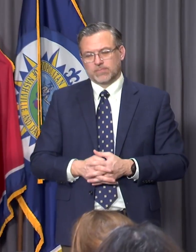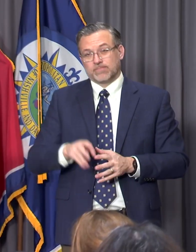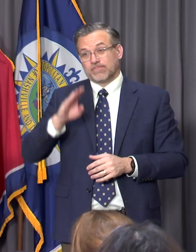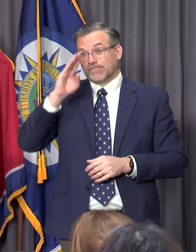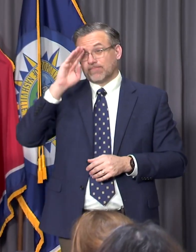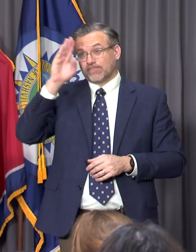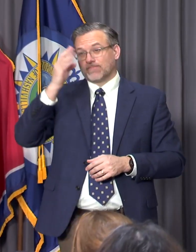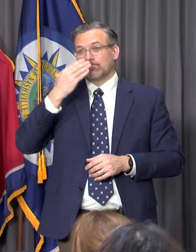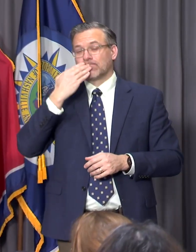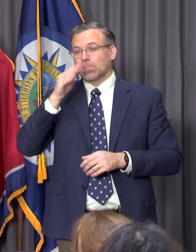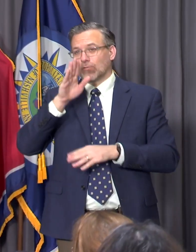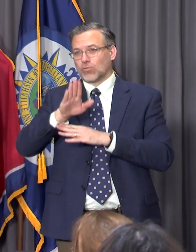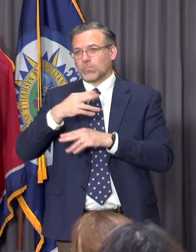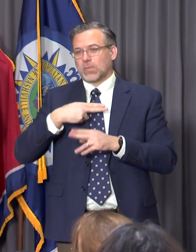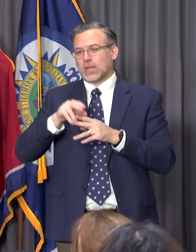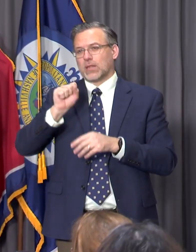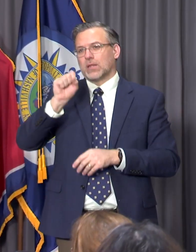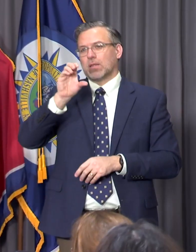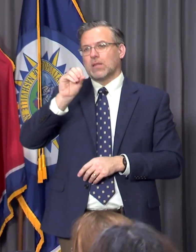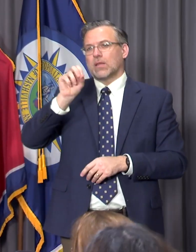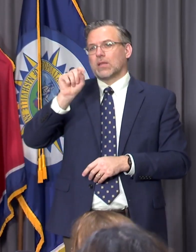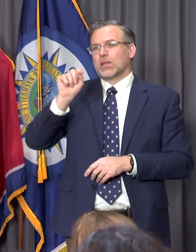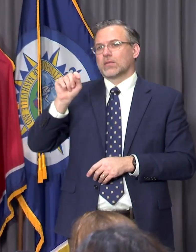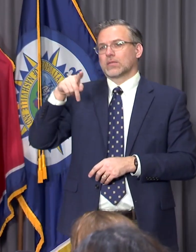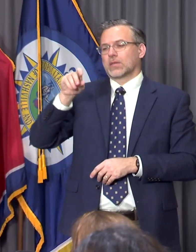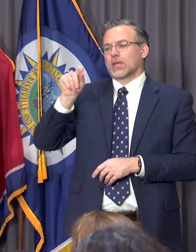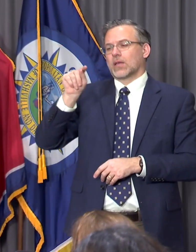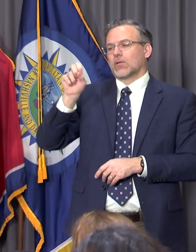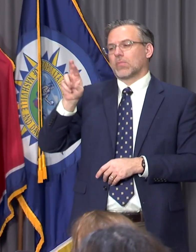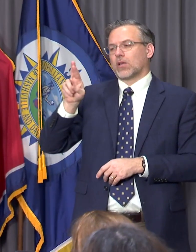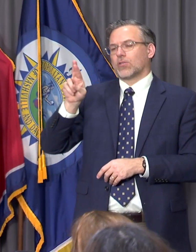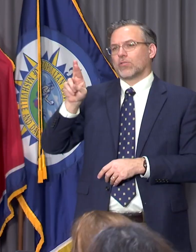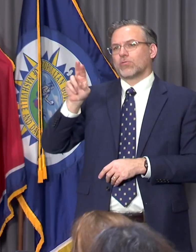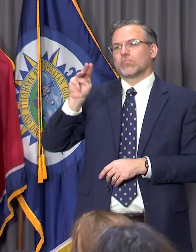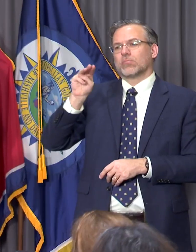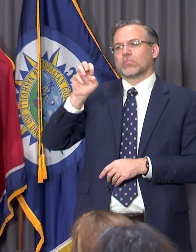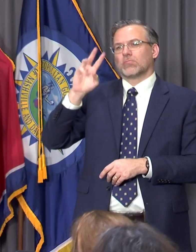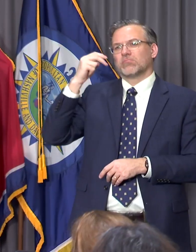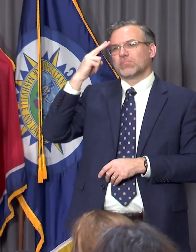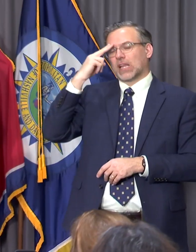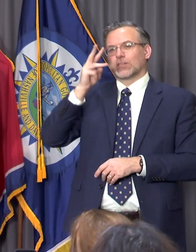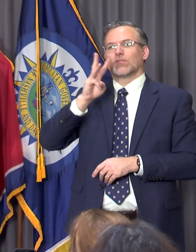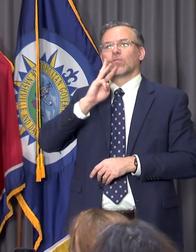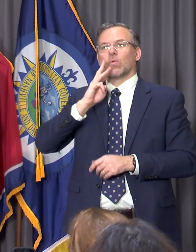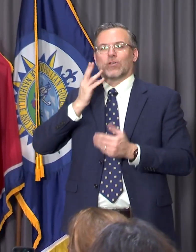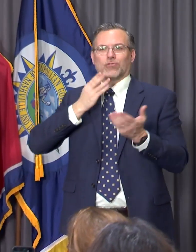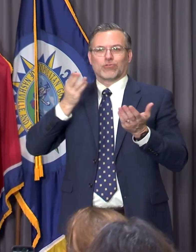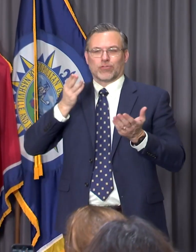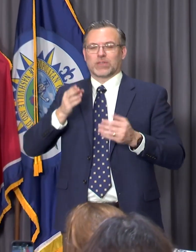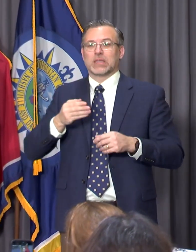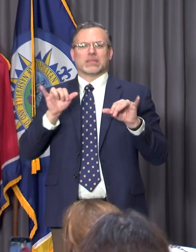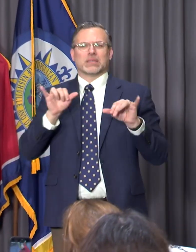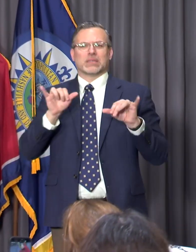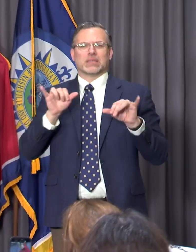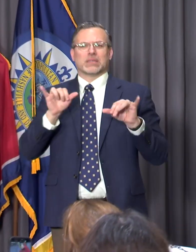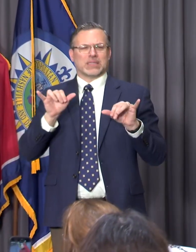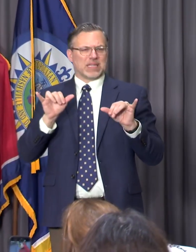Good afternoon, everyone. I'm Scott Potter, Director of Metro Water Services. I'm still fully comfortable and confident in our water